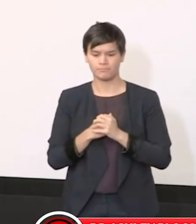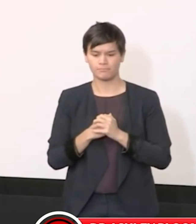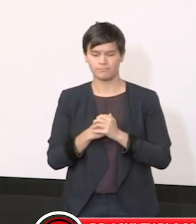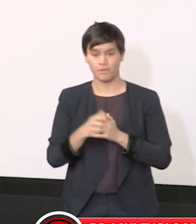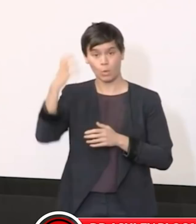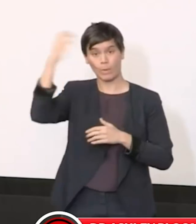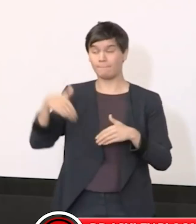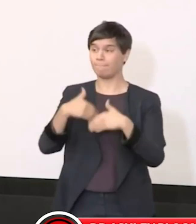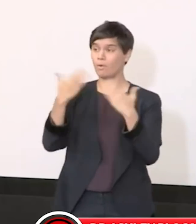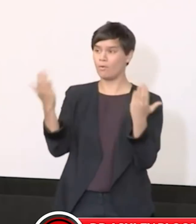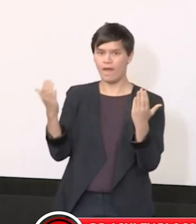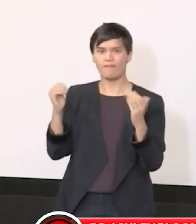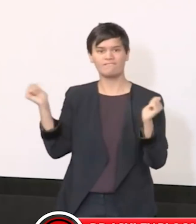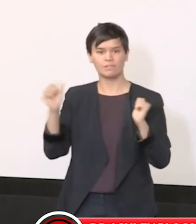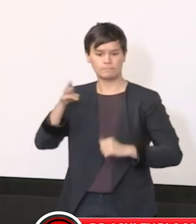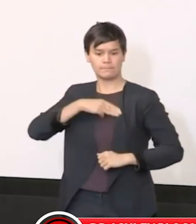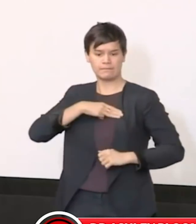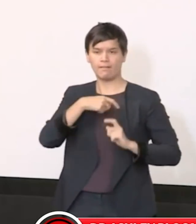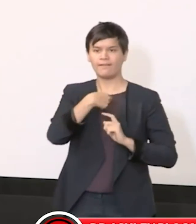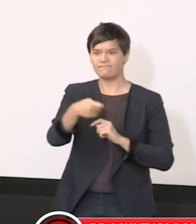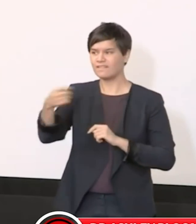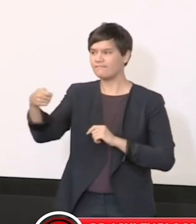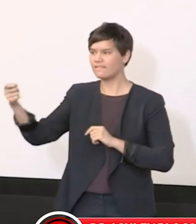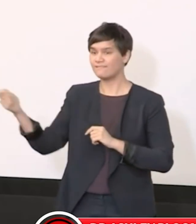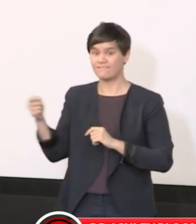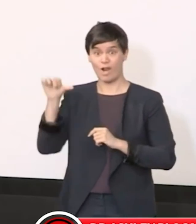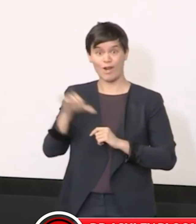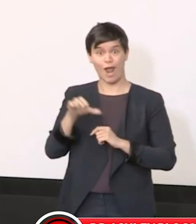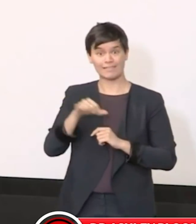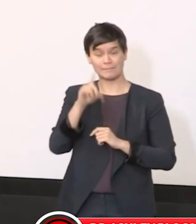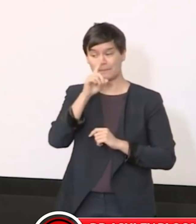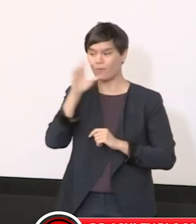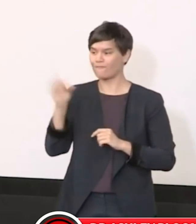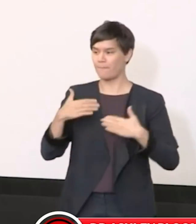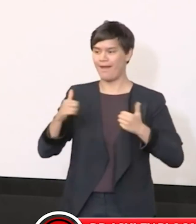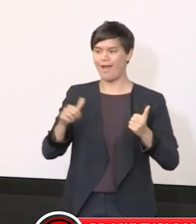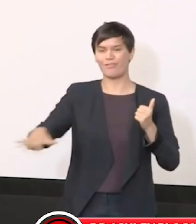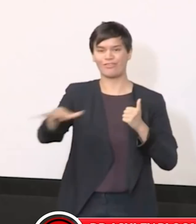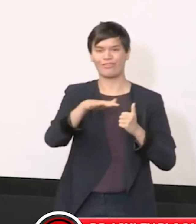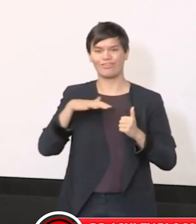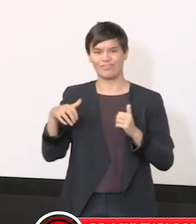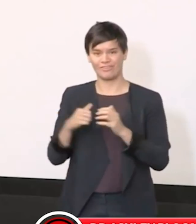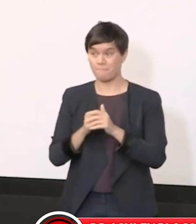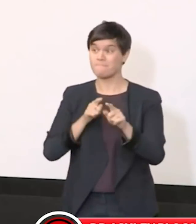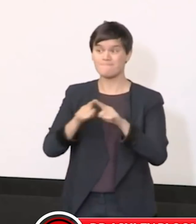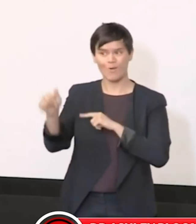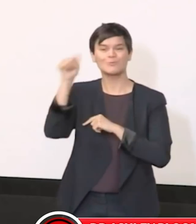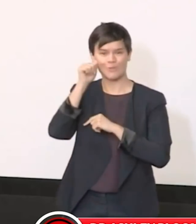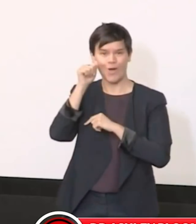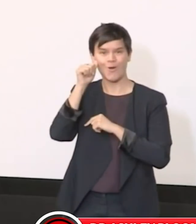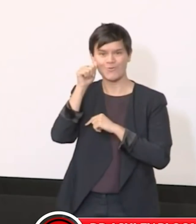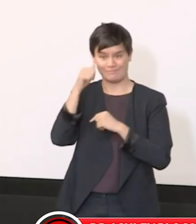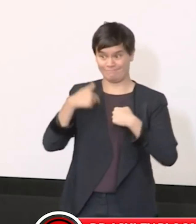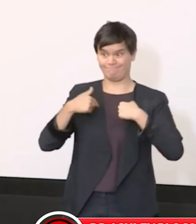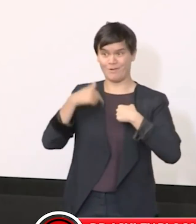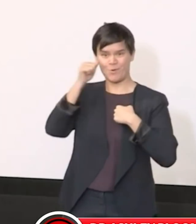in the Queen's Birthday Honours list, and I'd like to shout out to all those people, many of whom I know, and they're well